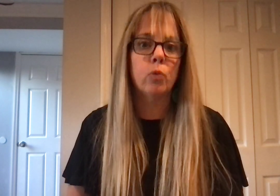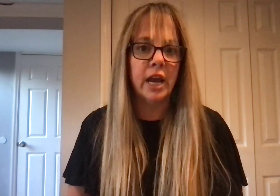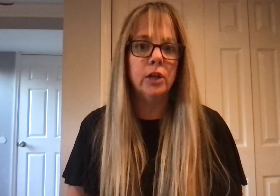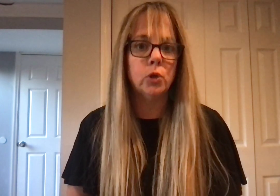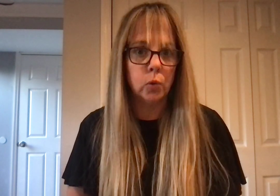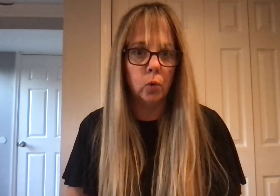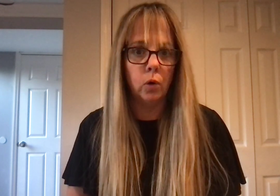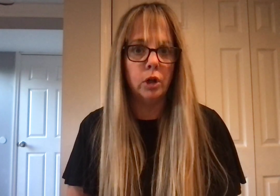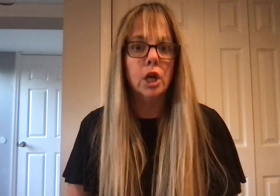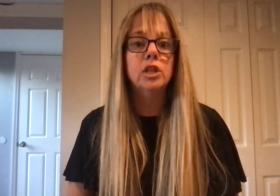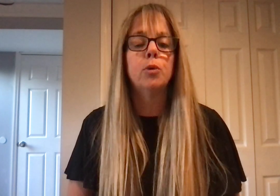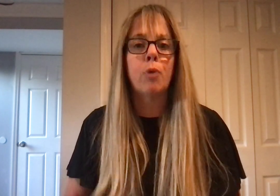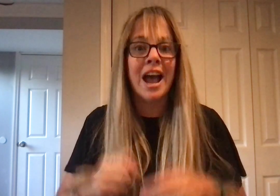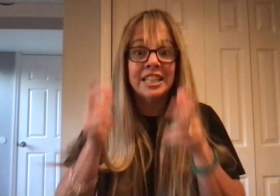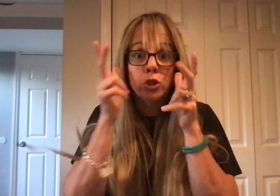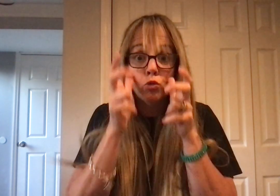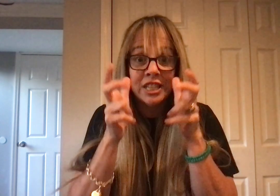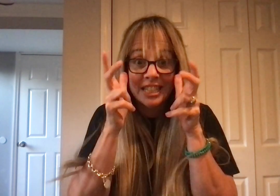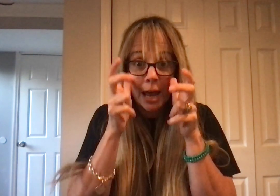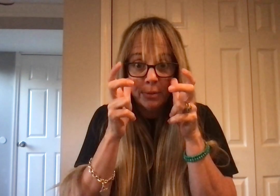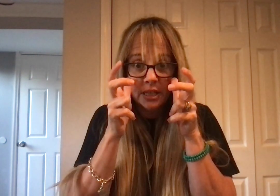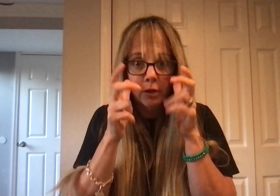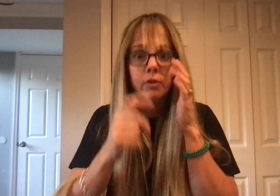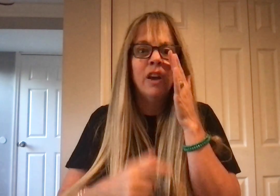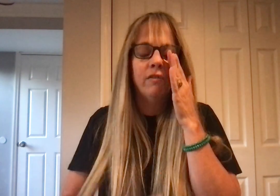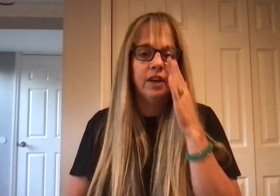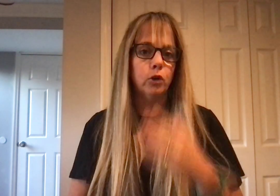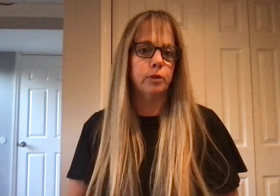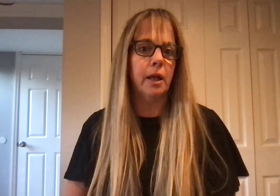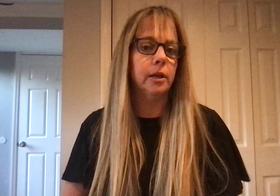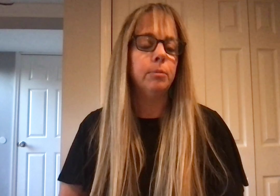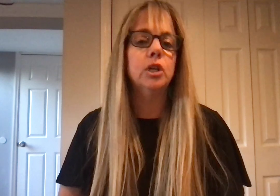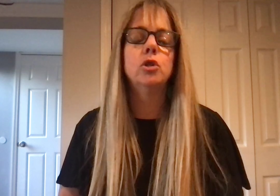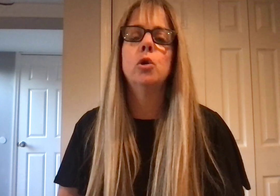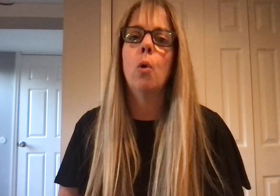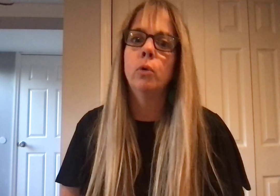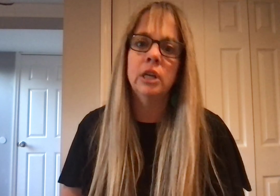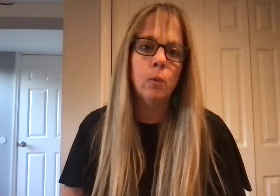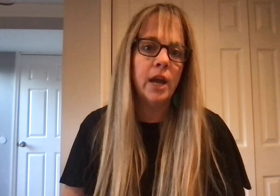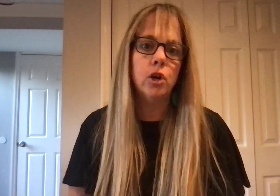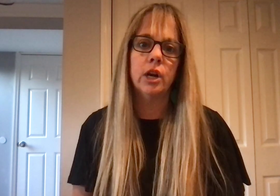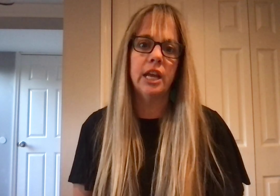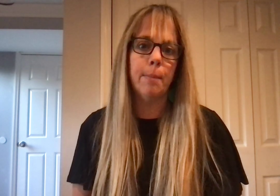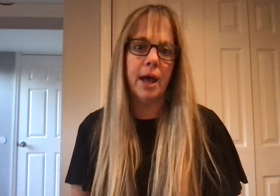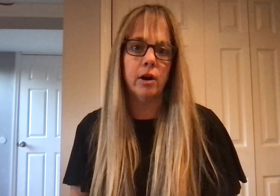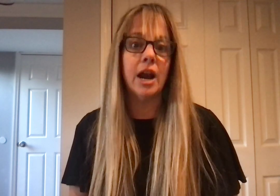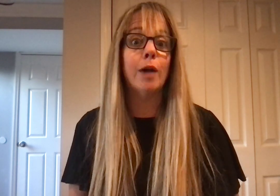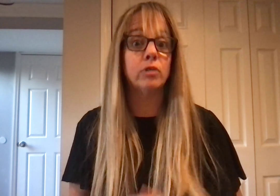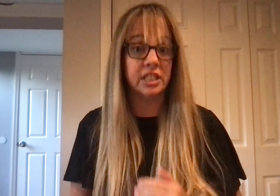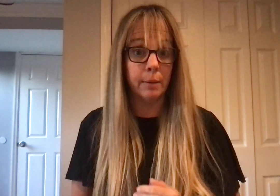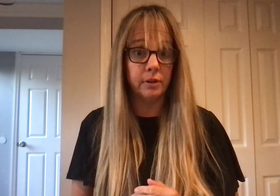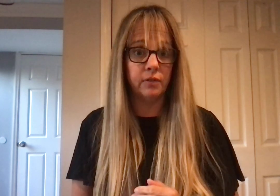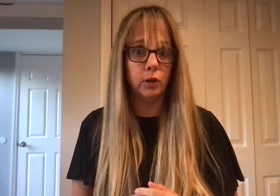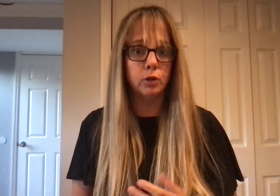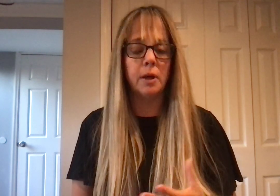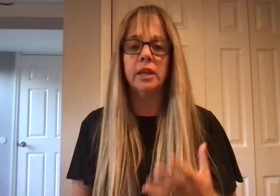great tool to practice receptive fingerspelling, because the only way you're going to get better at receptive fingerspelling is